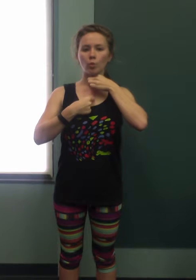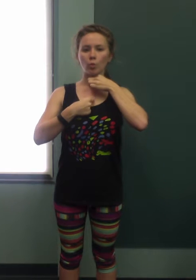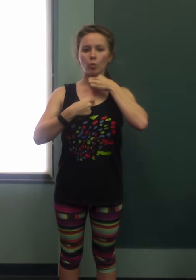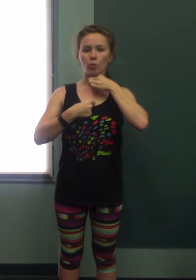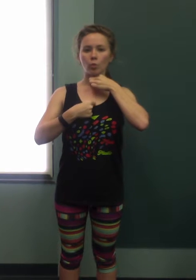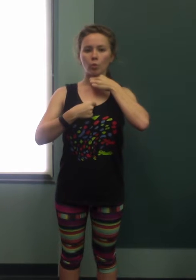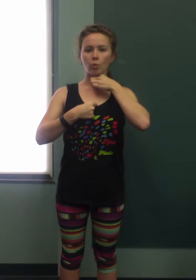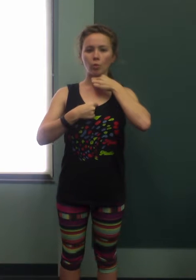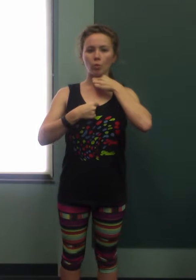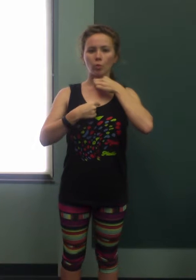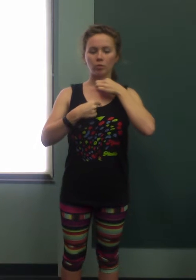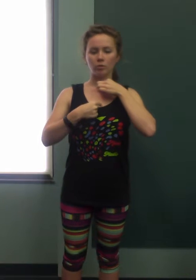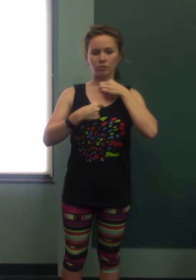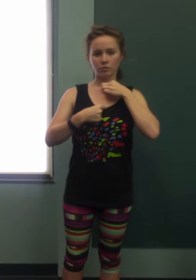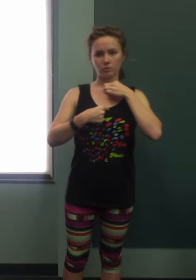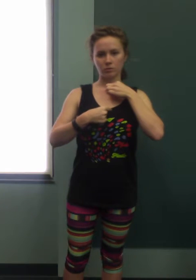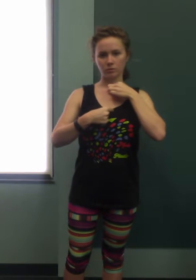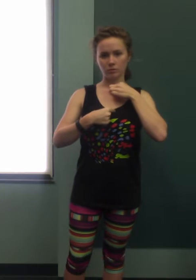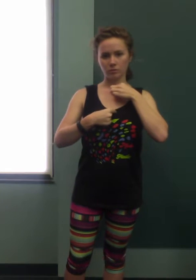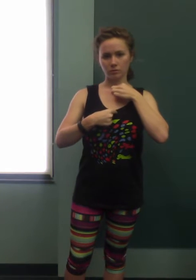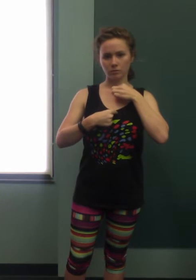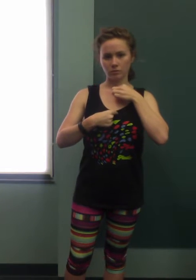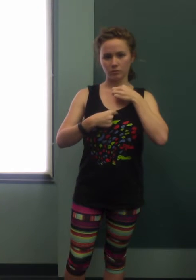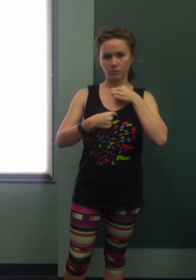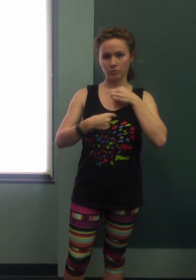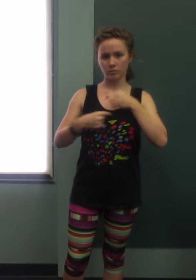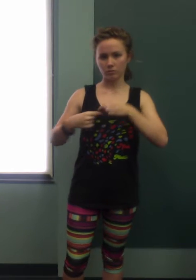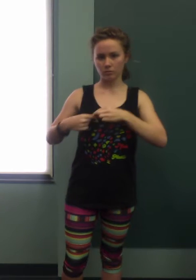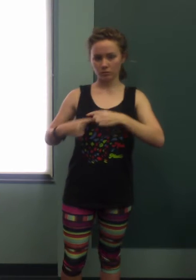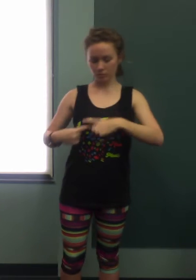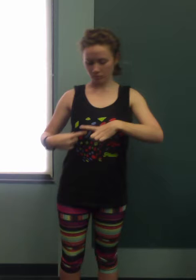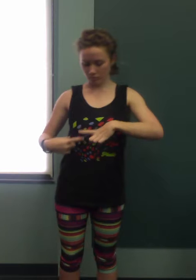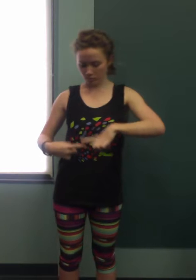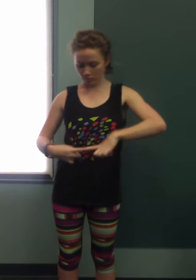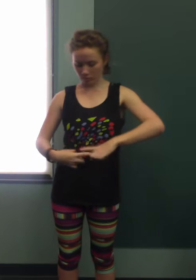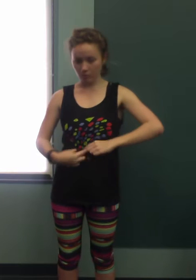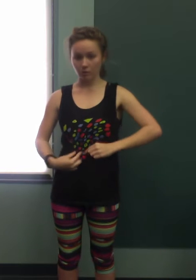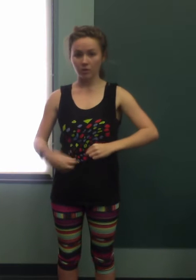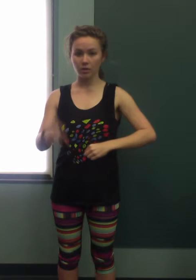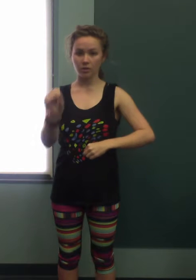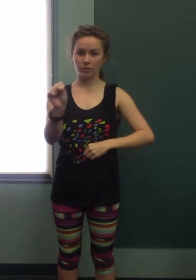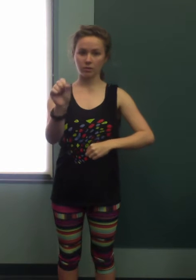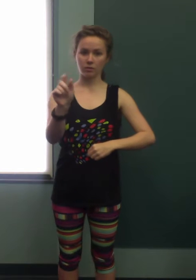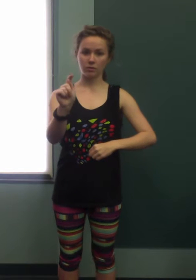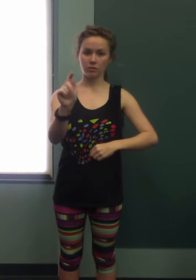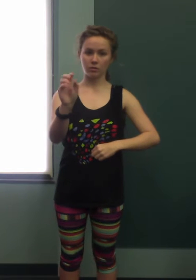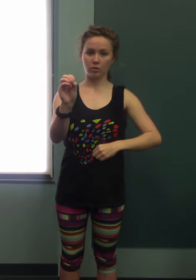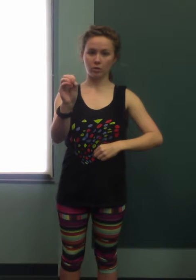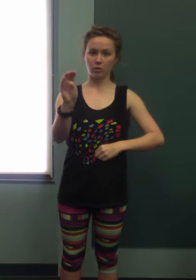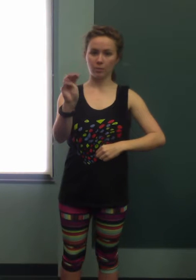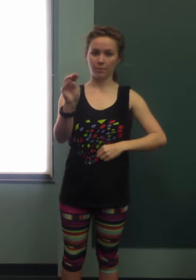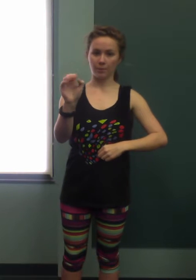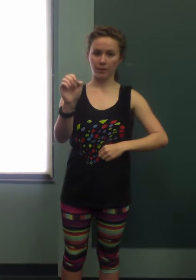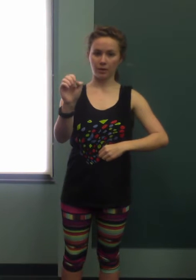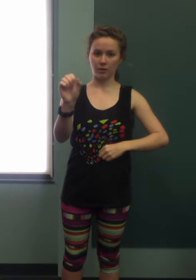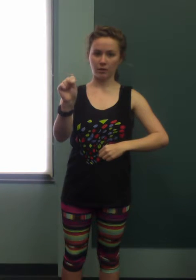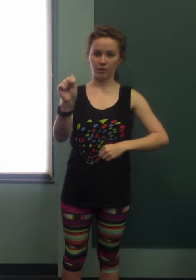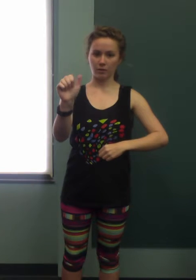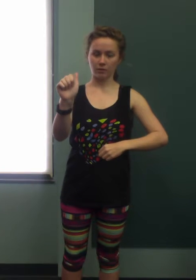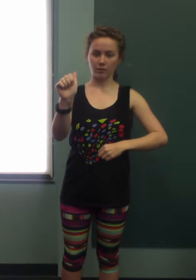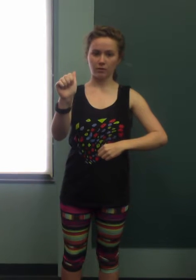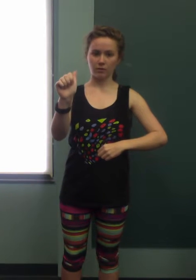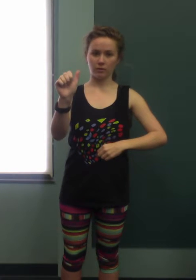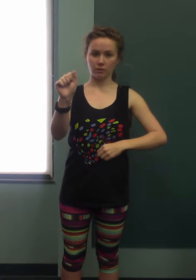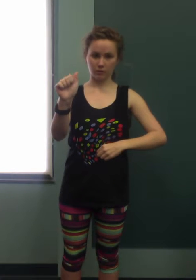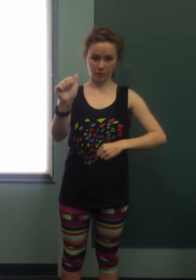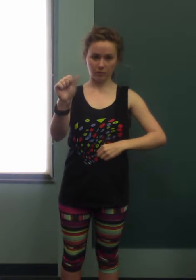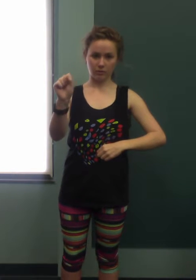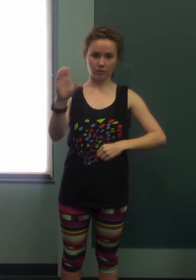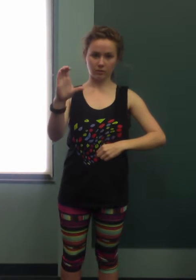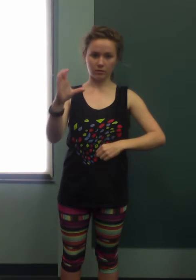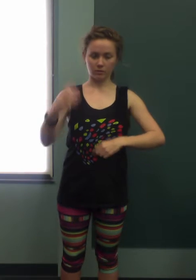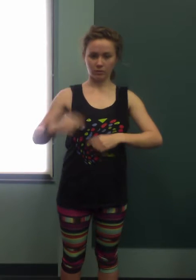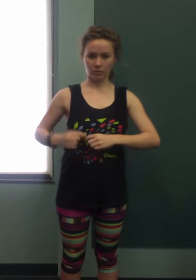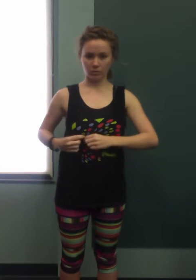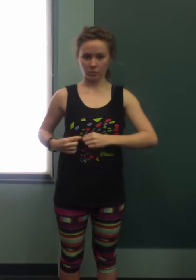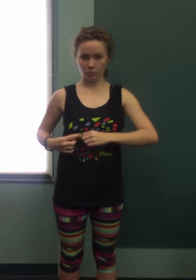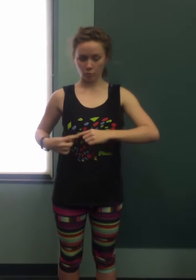moves into smooth muscle, eventually ends up in the stomach. So what's going on in the stomach? Well, we'll have a sphincter right here which closes it off, and a sphincter